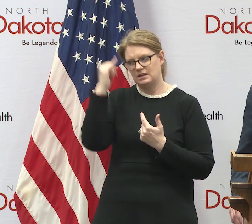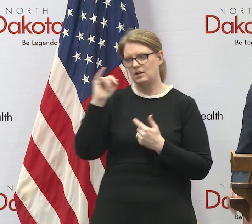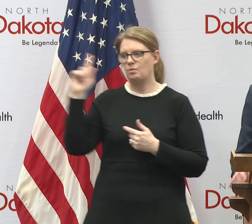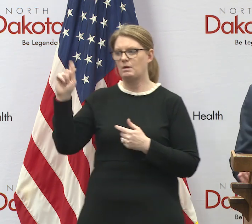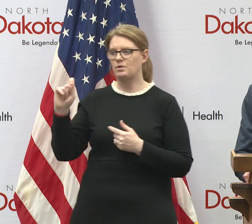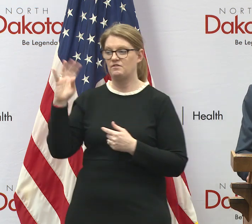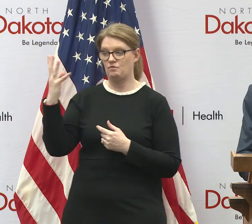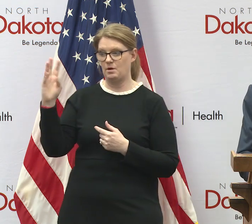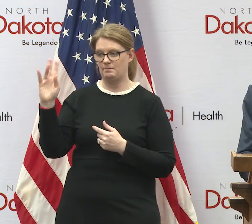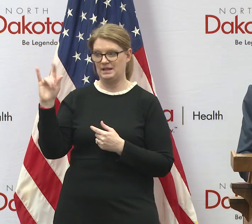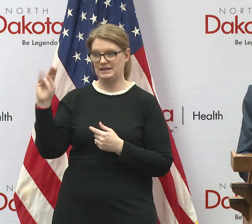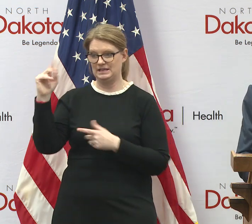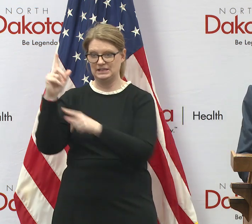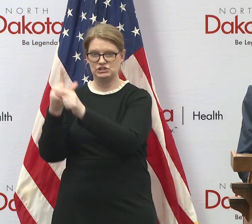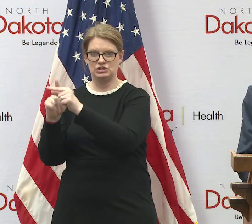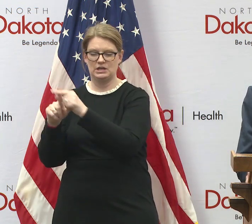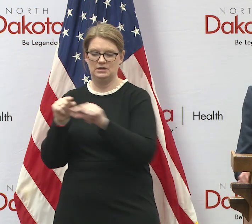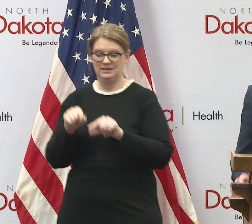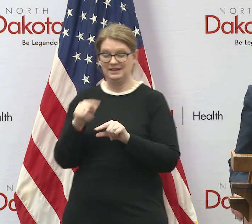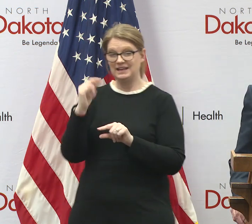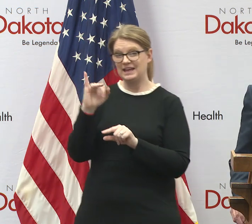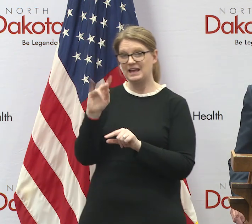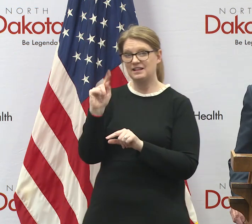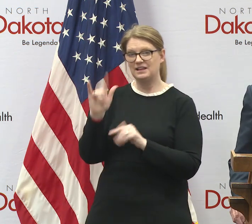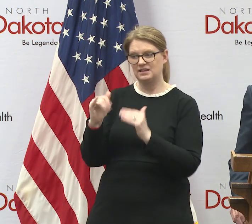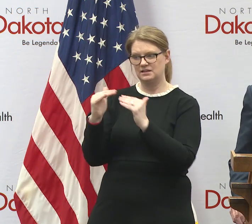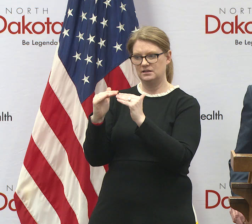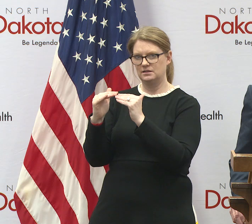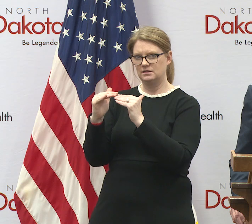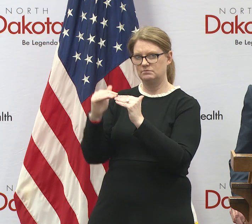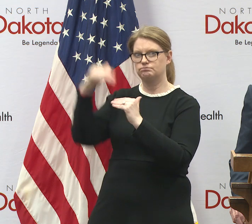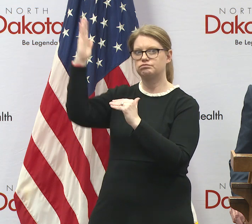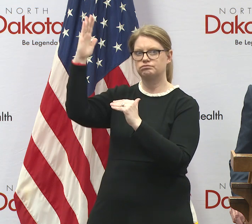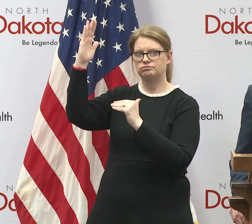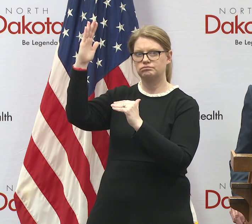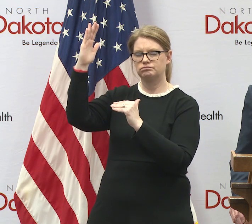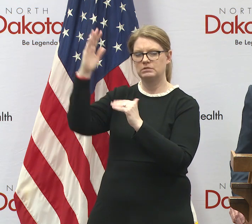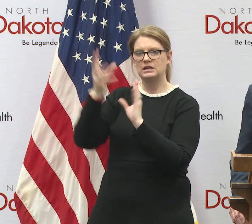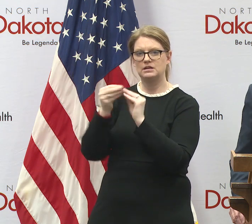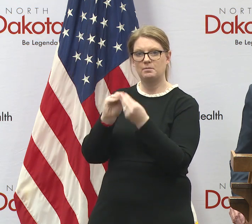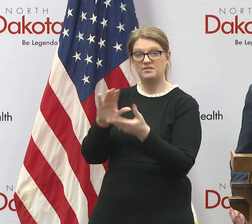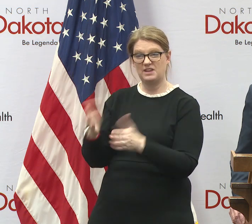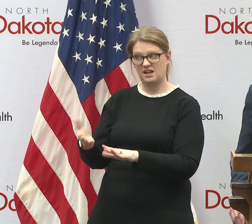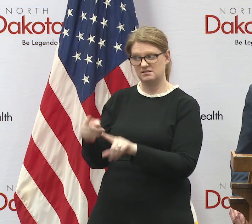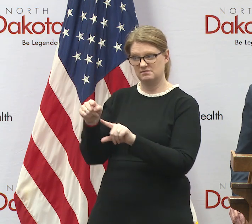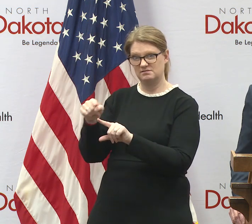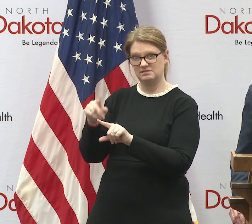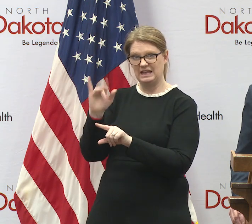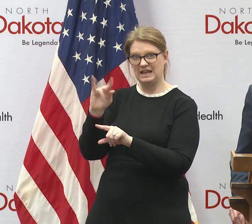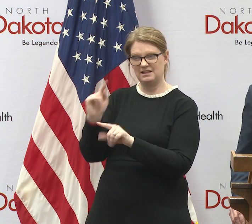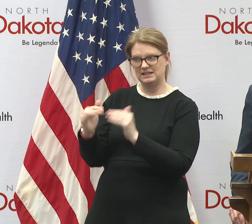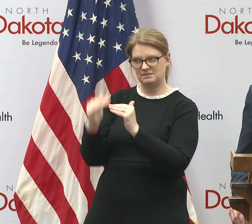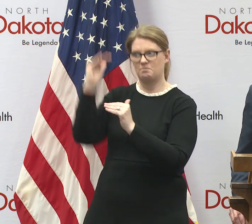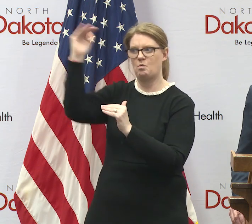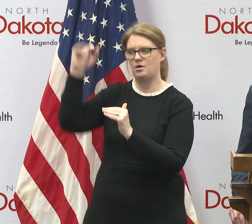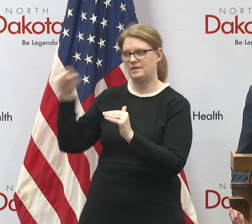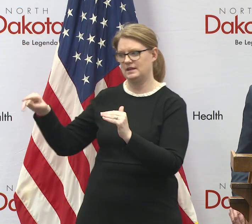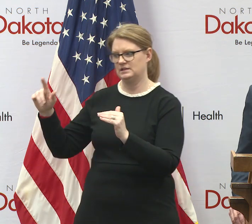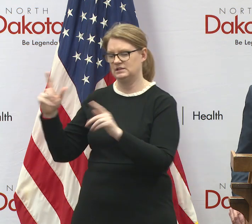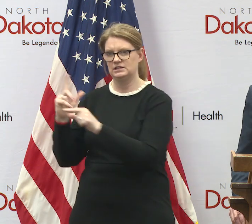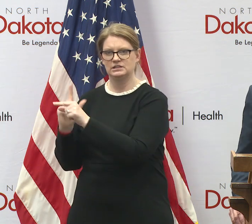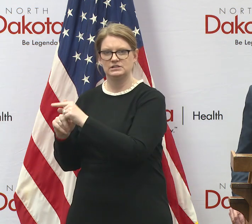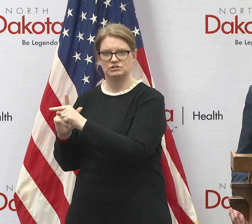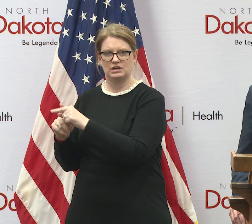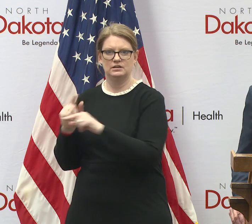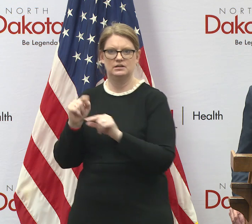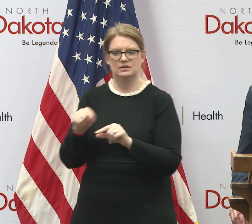China. Italy has now passed China in terms of number of deaths. And in the last 24 hours, they